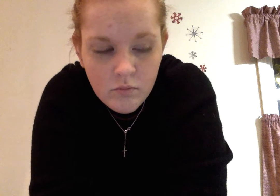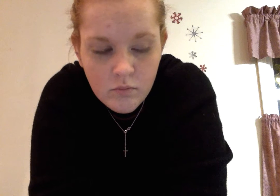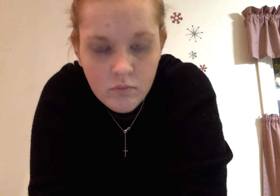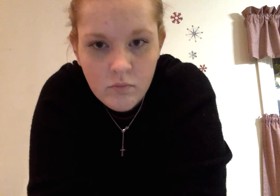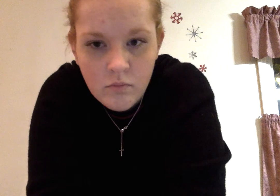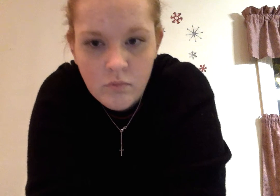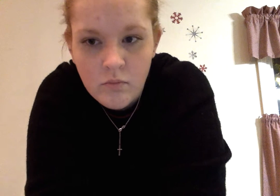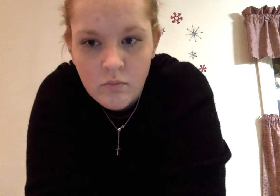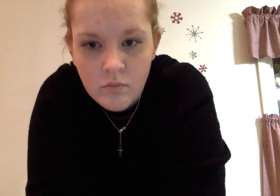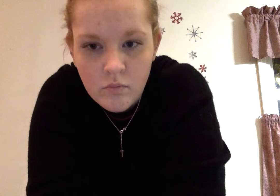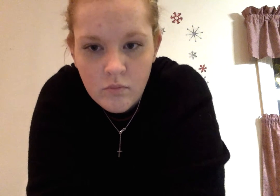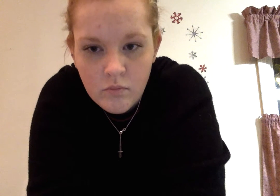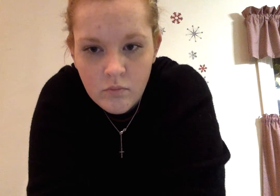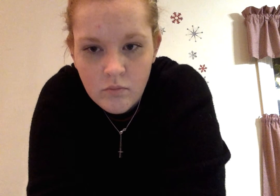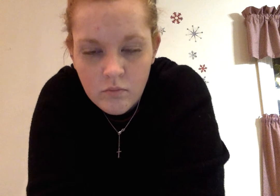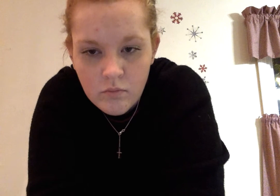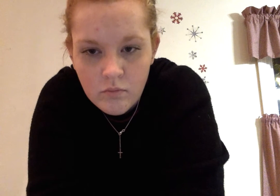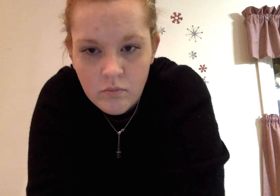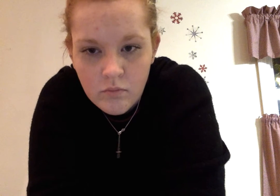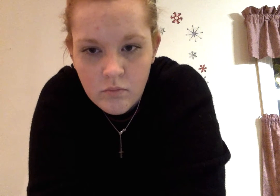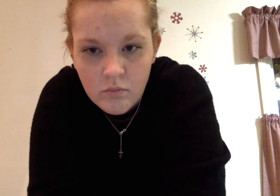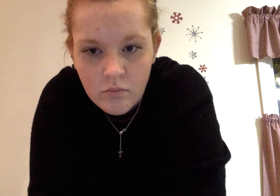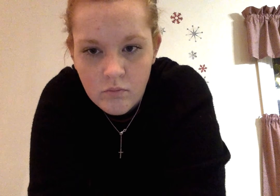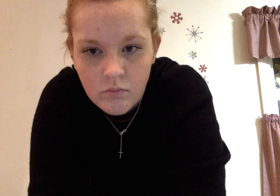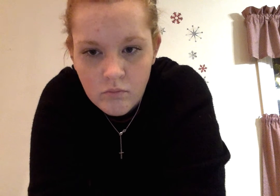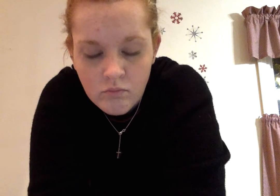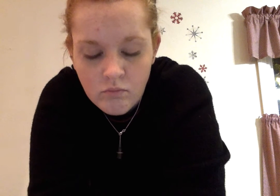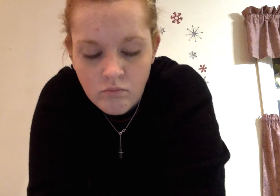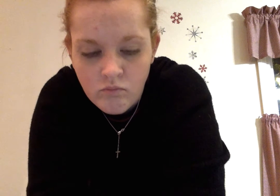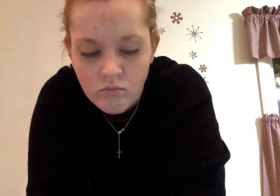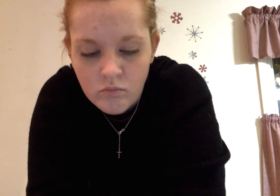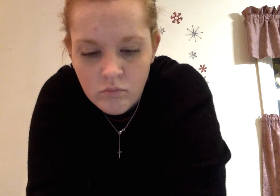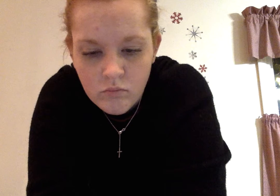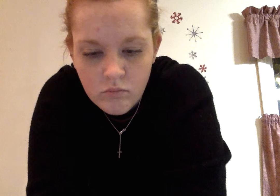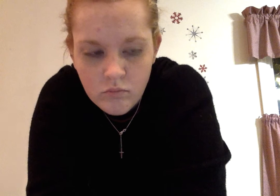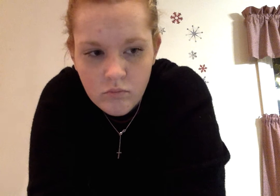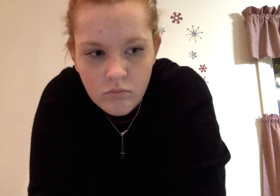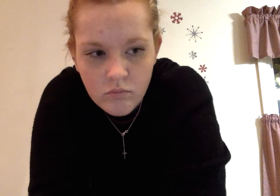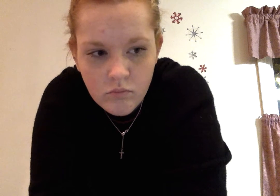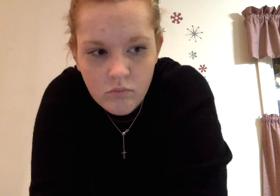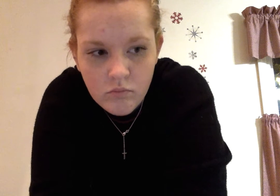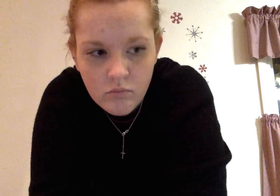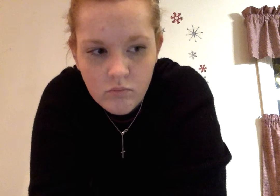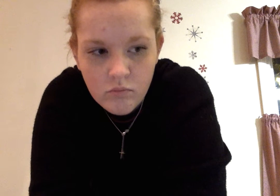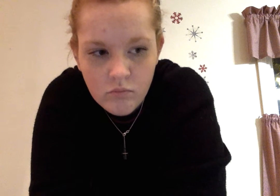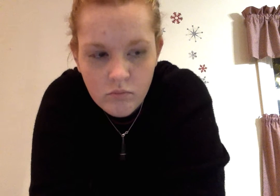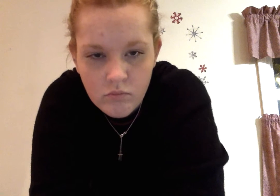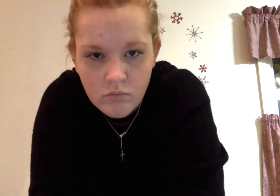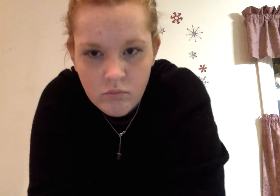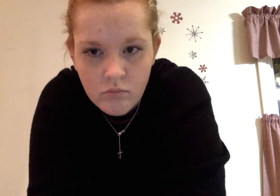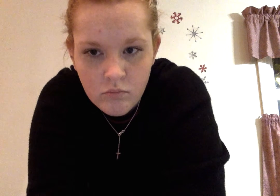Also, in a lecture, the listener has no control. Whereas in everyday speaking situations, if you